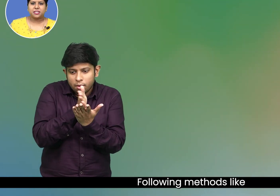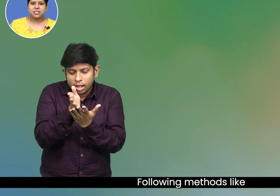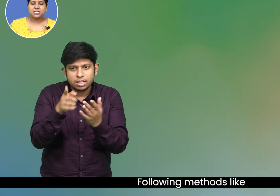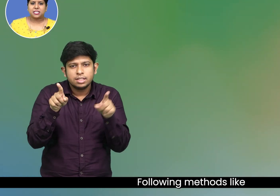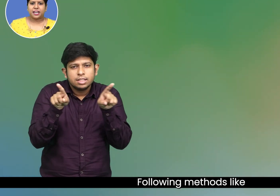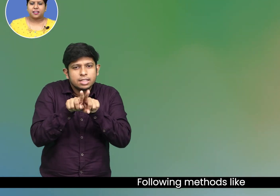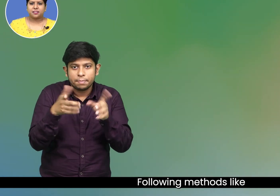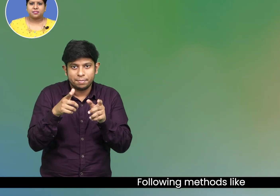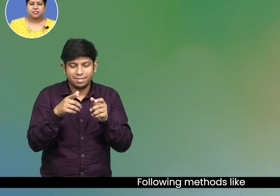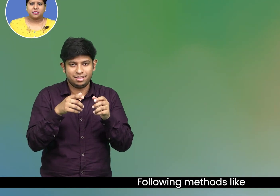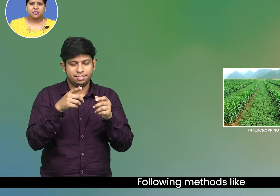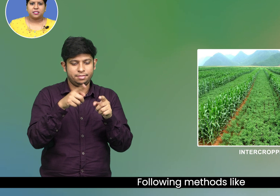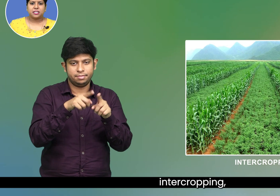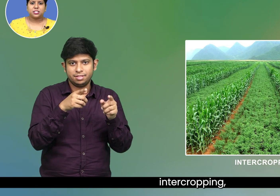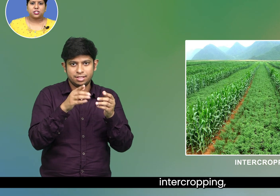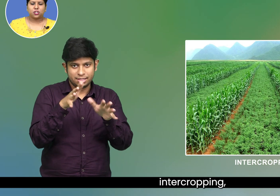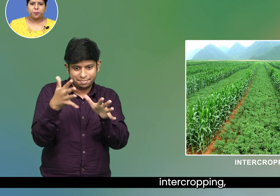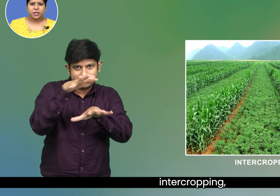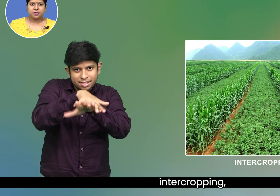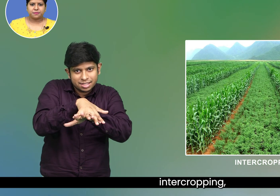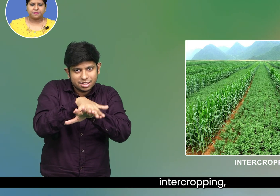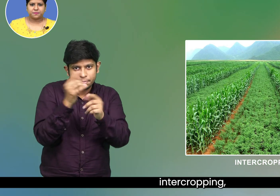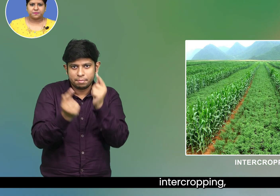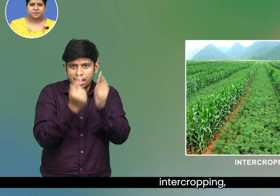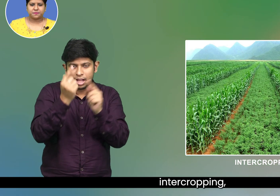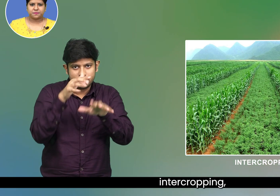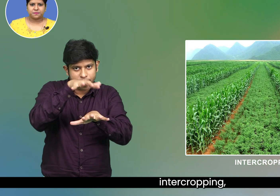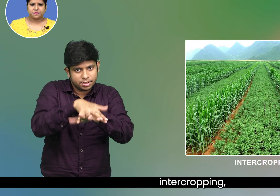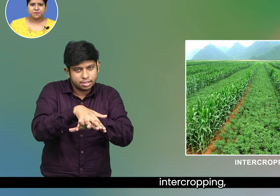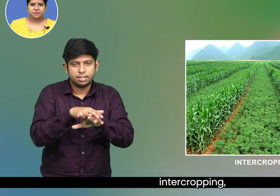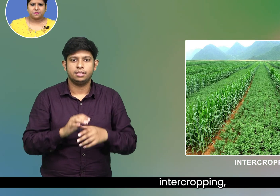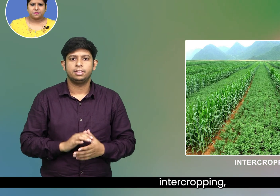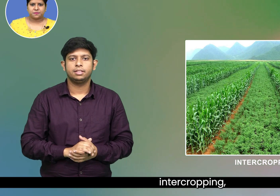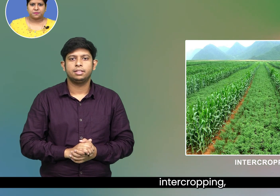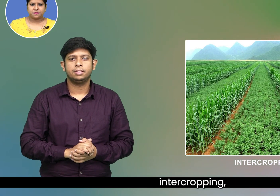Following methods like intercropping,